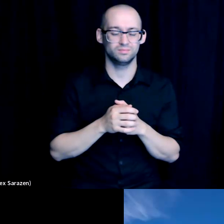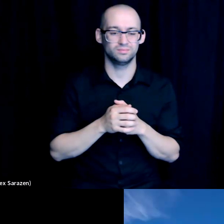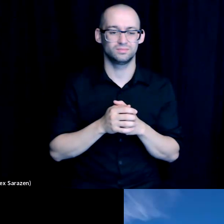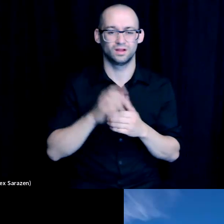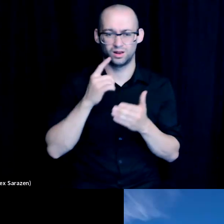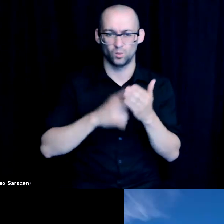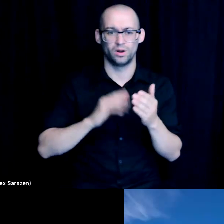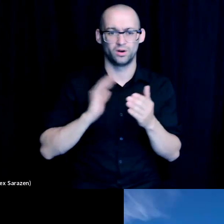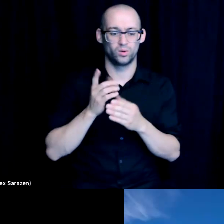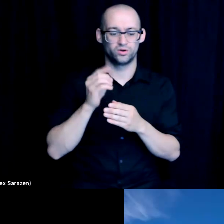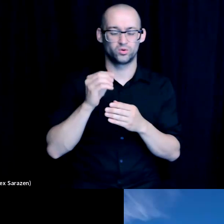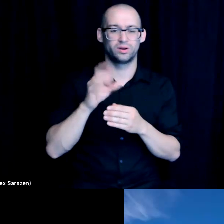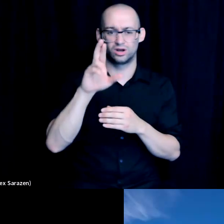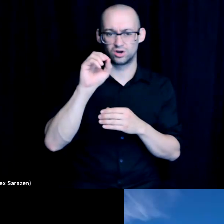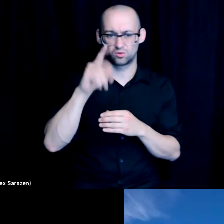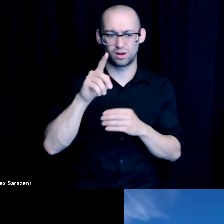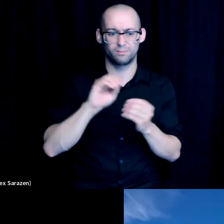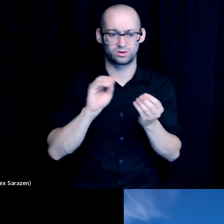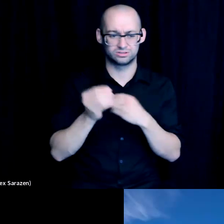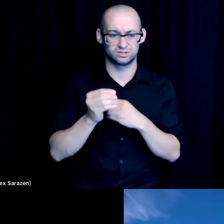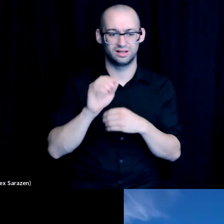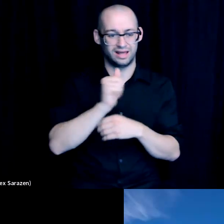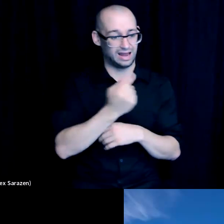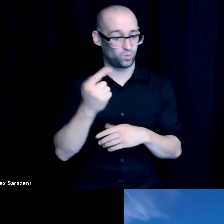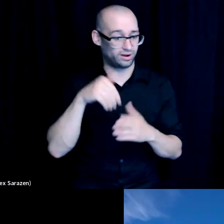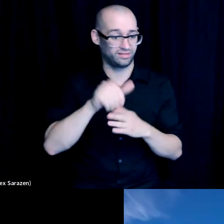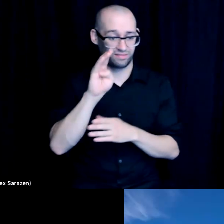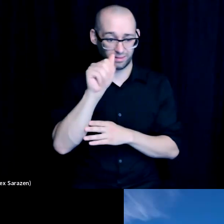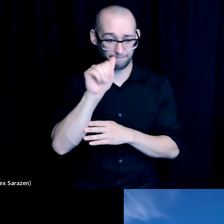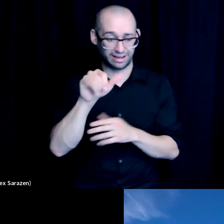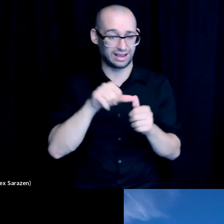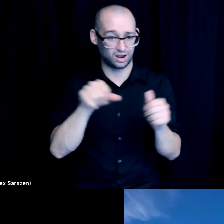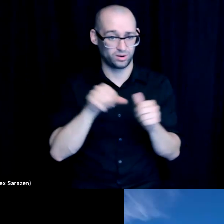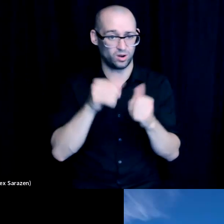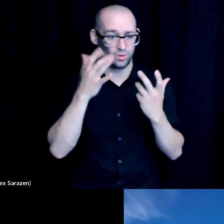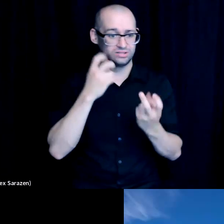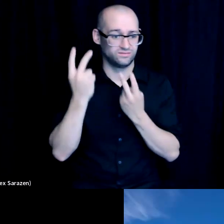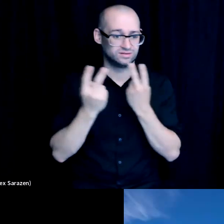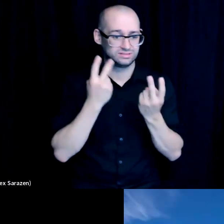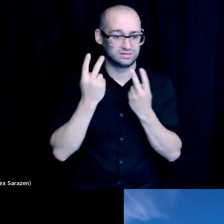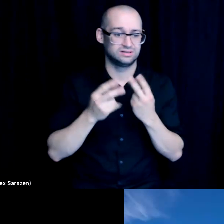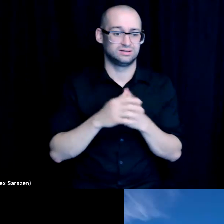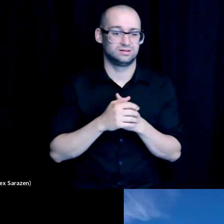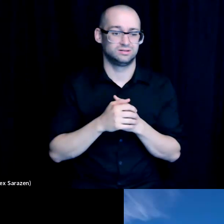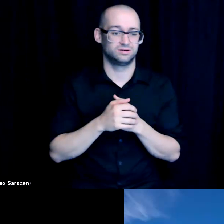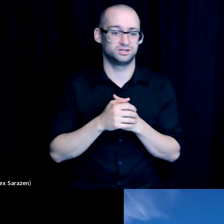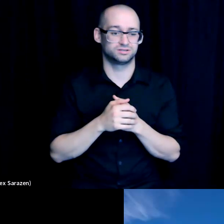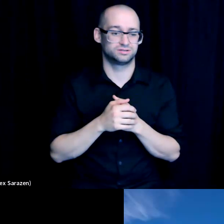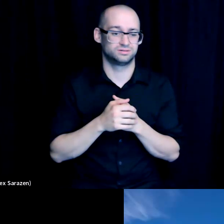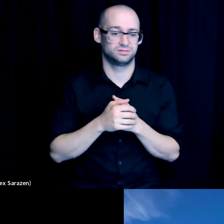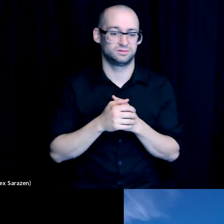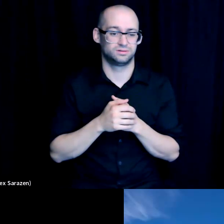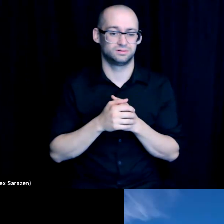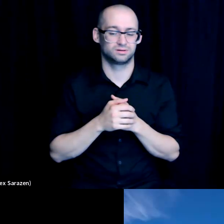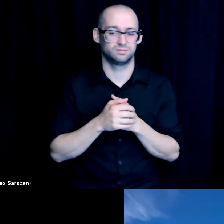we're doing at Crop Organization. If any of you in the Bay Area would like to come visit our campus, we're at 2511 Adeline Street in